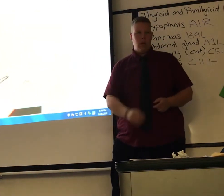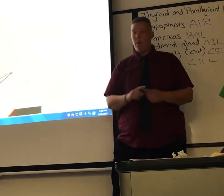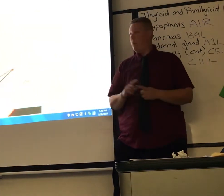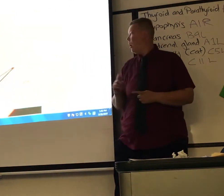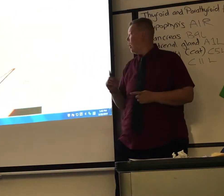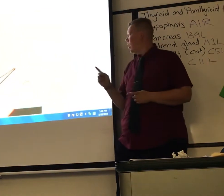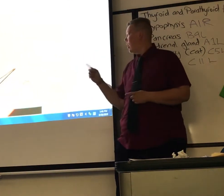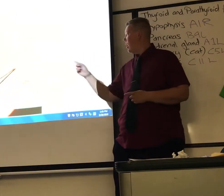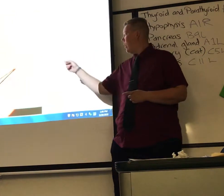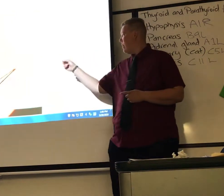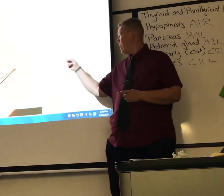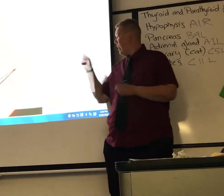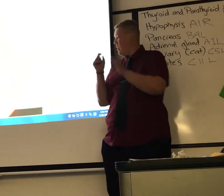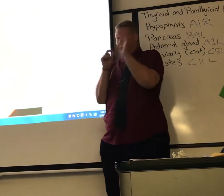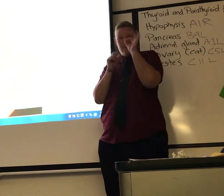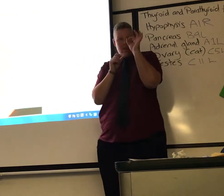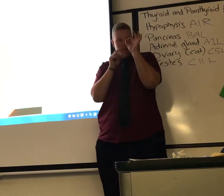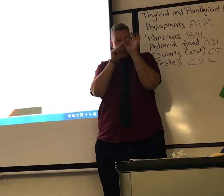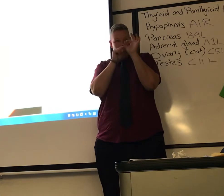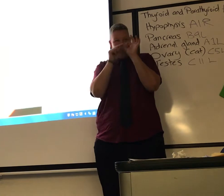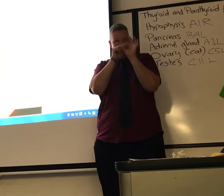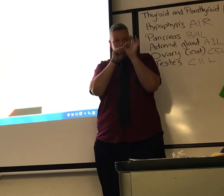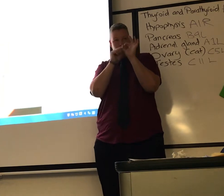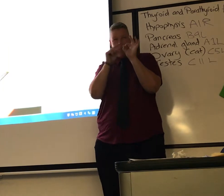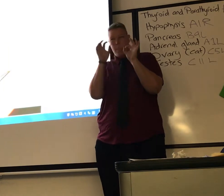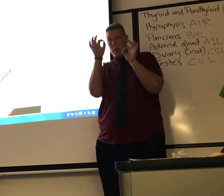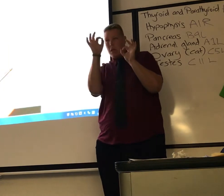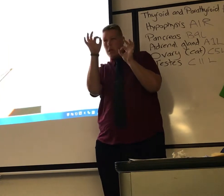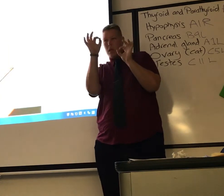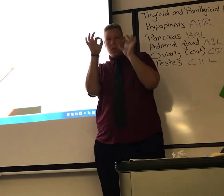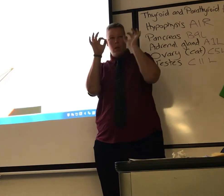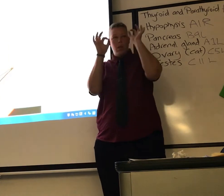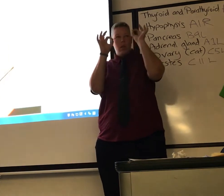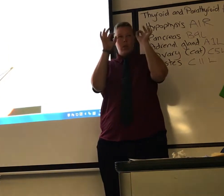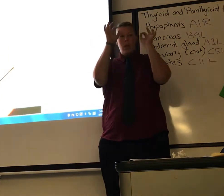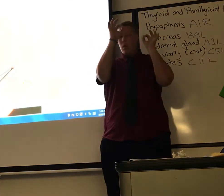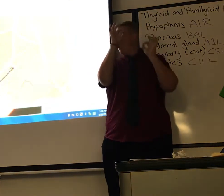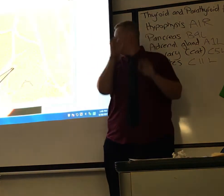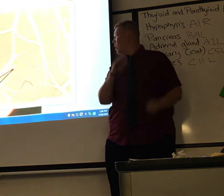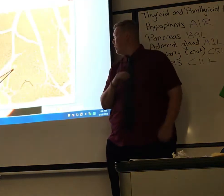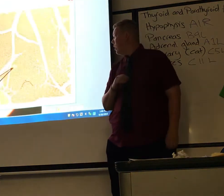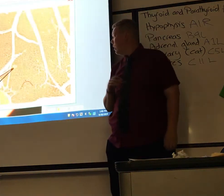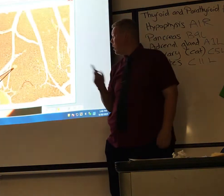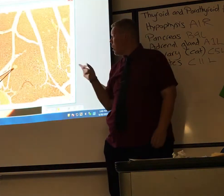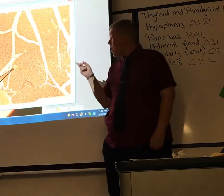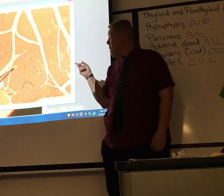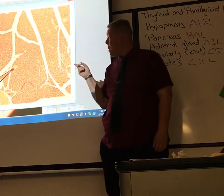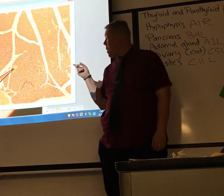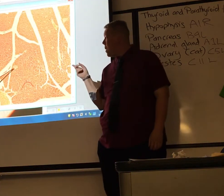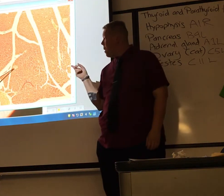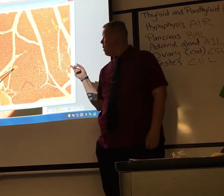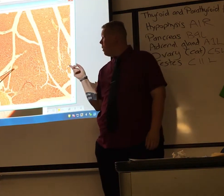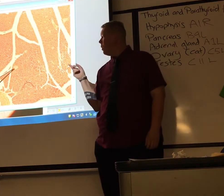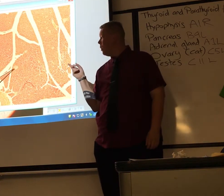This is what we're looking for. Or maybe that. Let's get, this is pretty cool. Let's kind of get that into a higher mag.